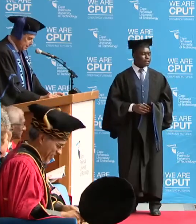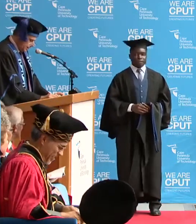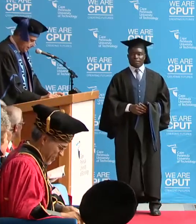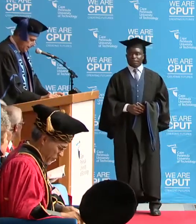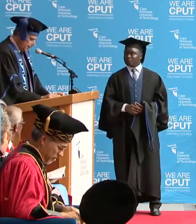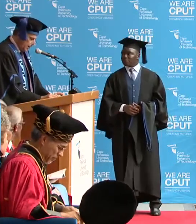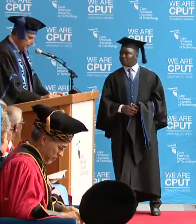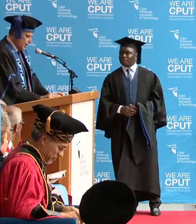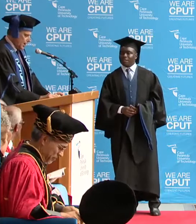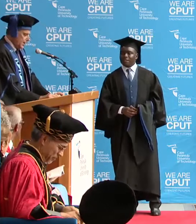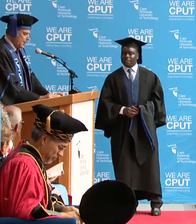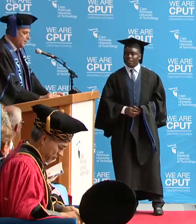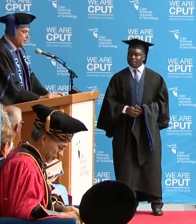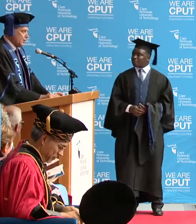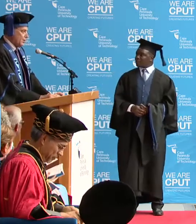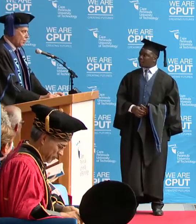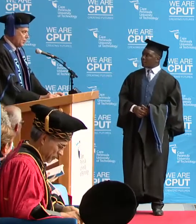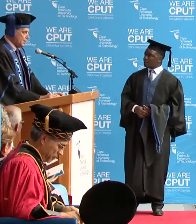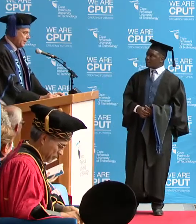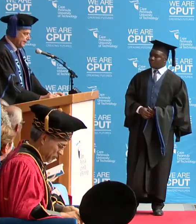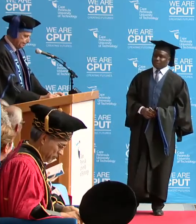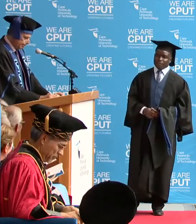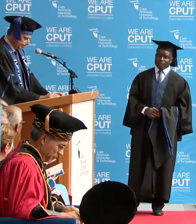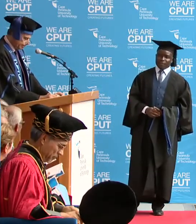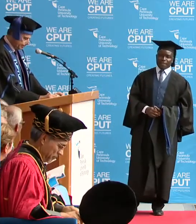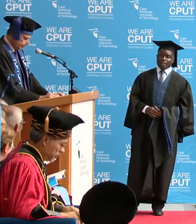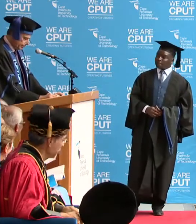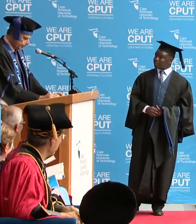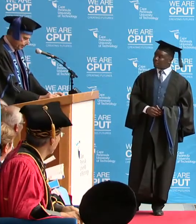Magister Technology Internal Auditing.